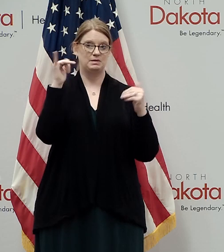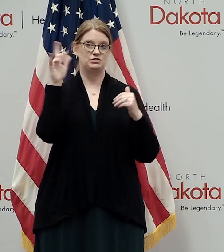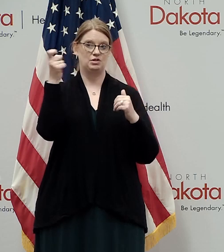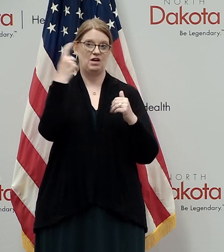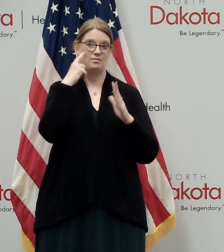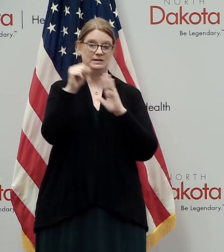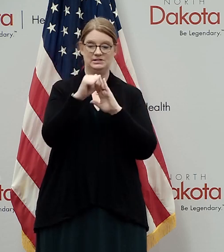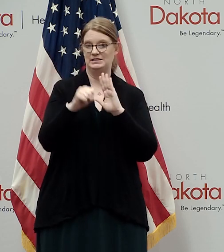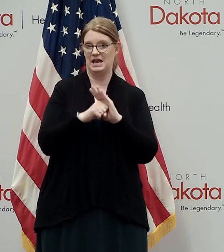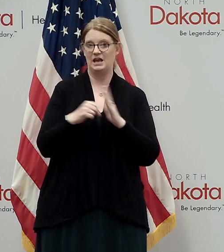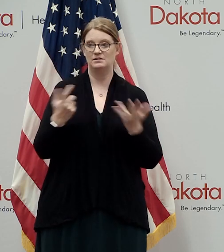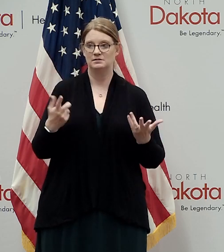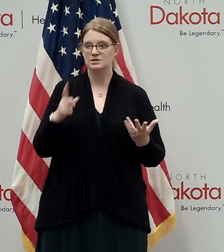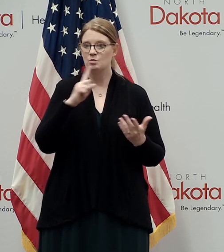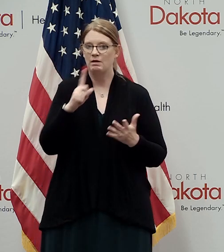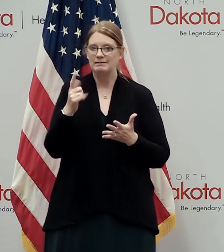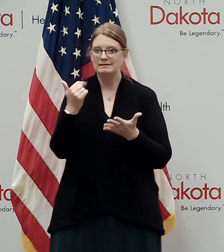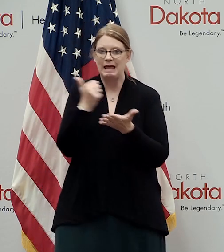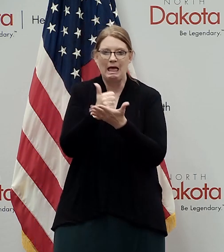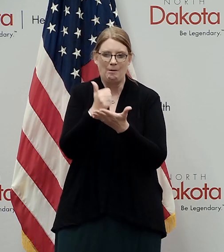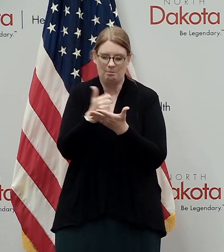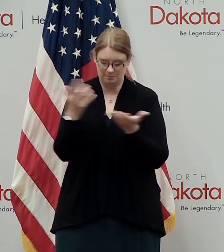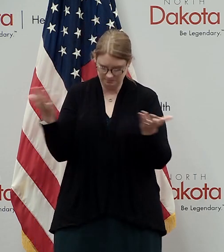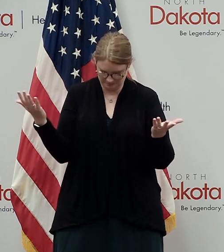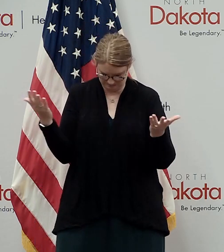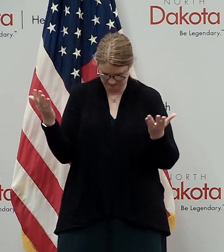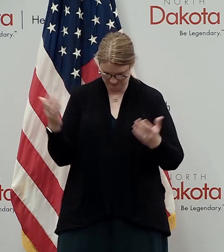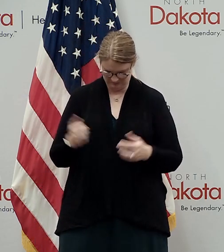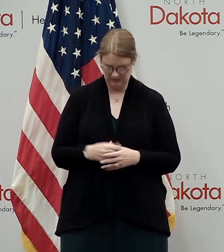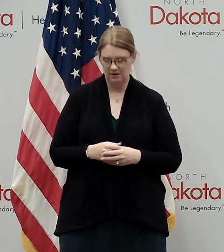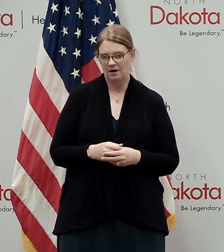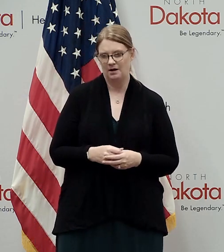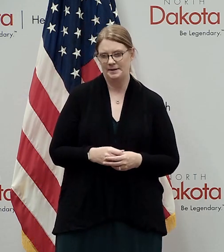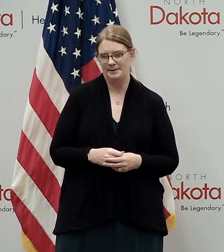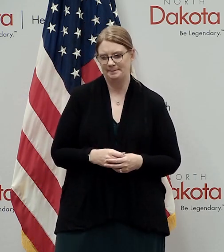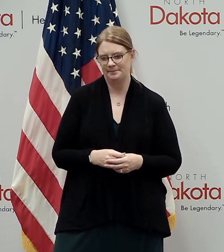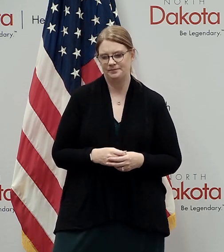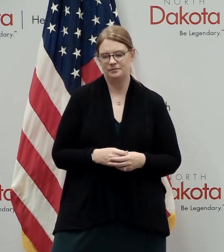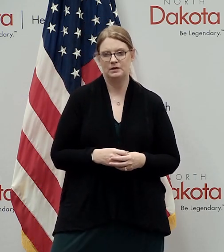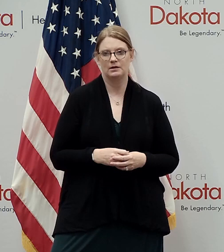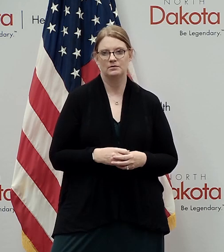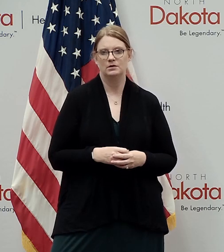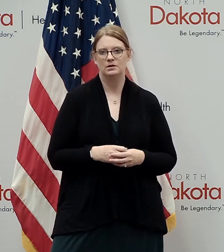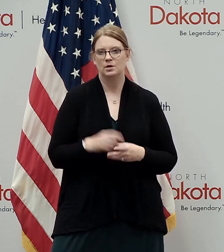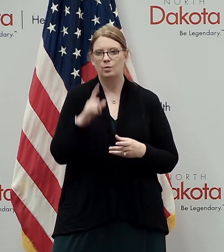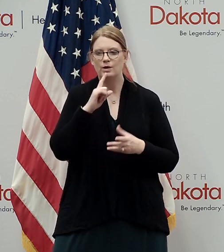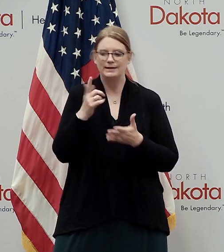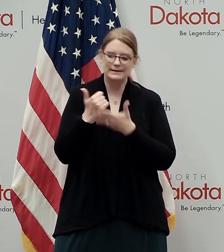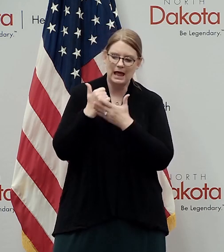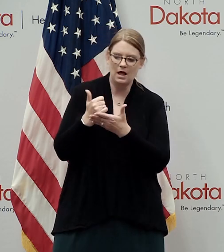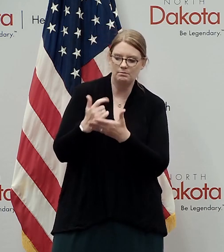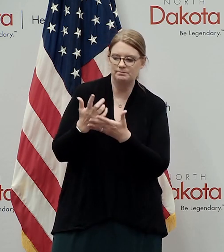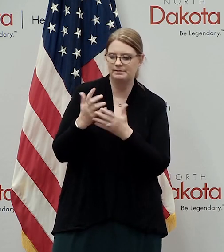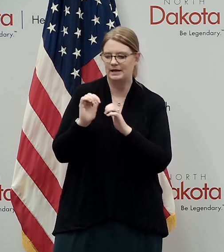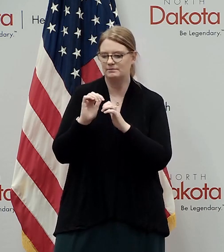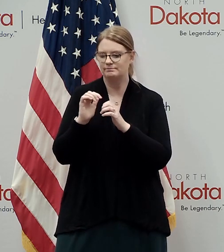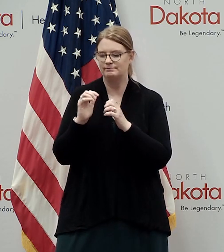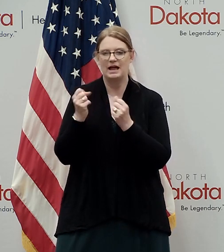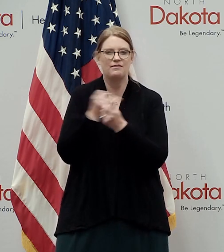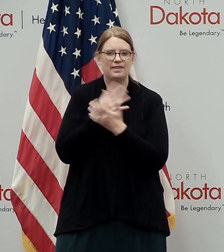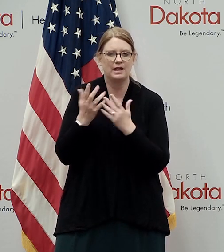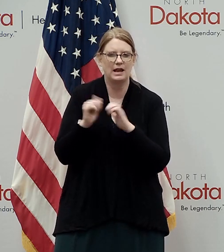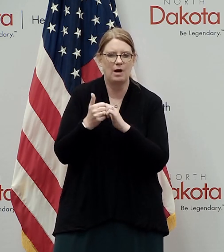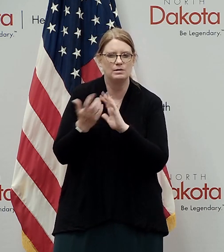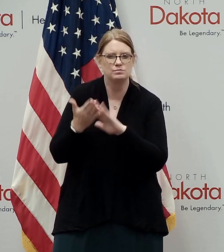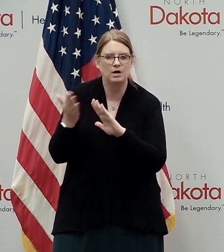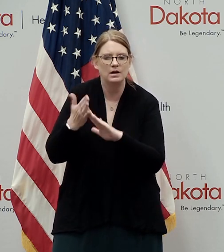state to come in and assist with things that with elements of existence and operation that aren't normally covered.